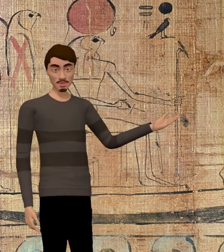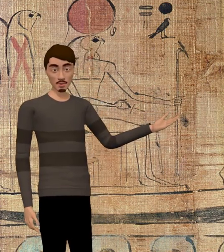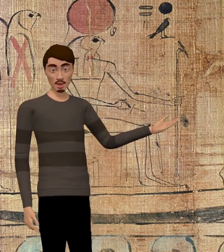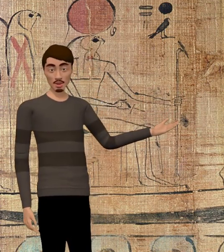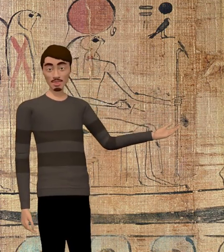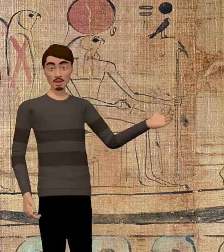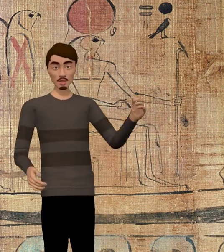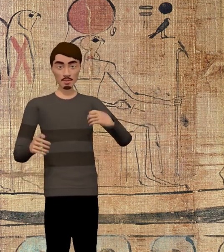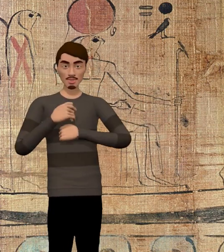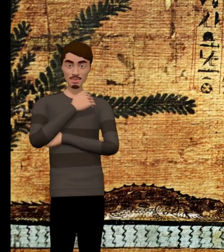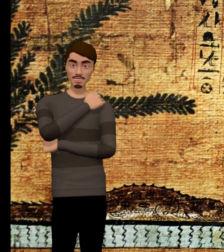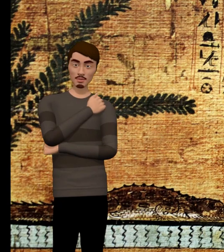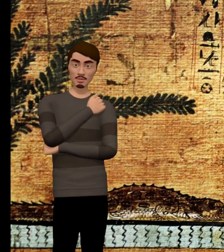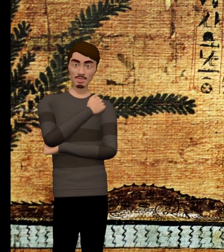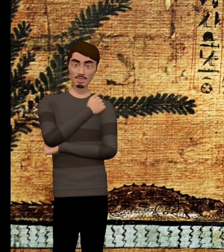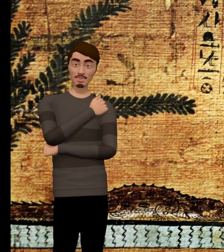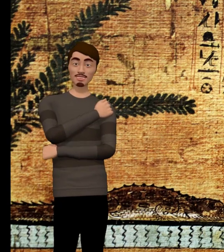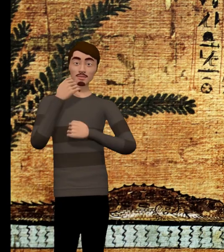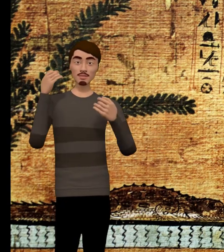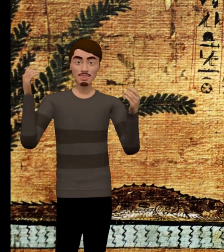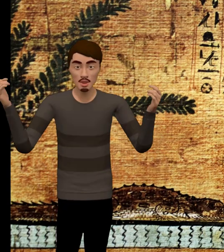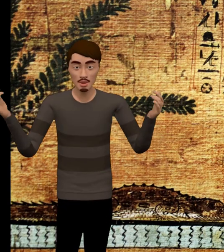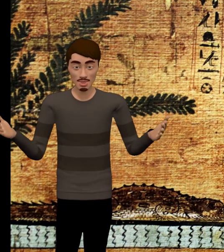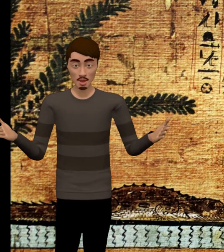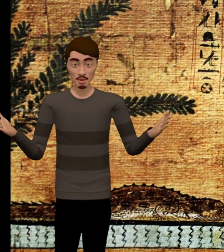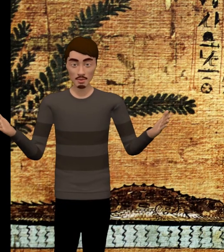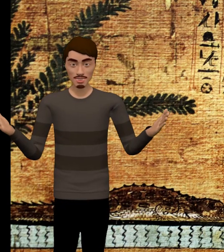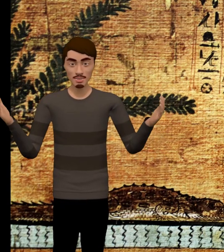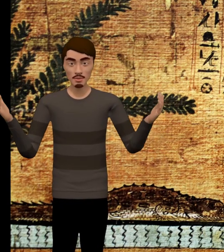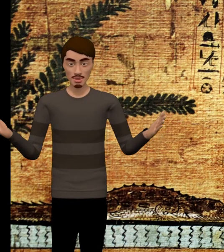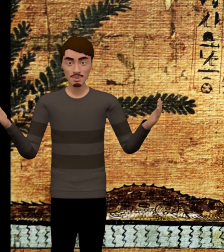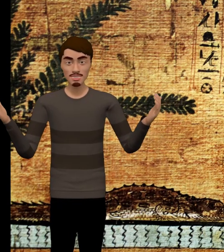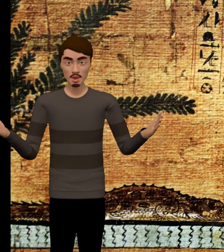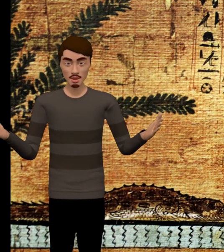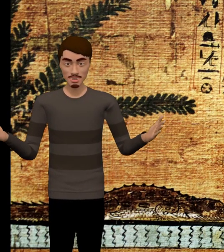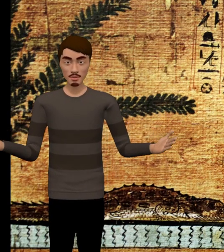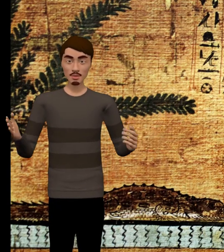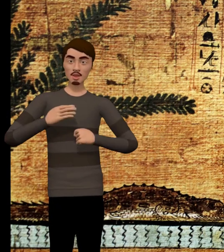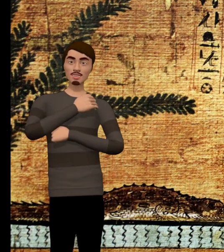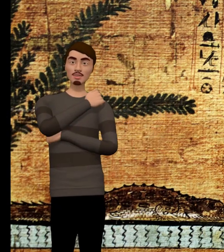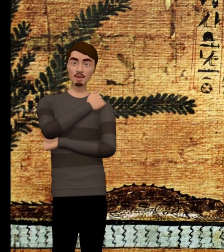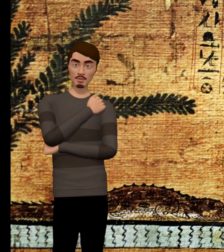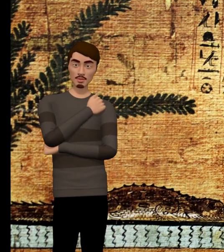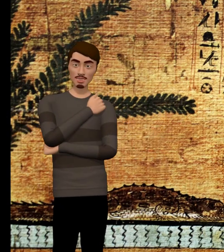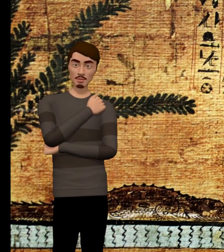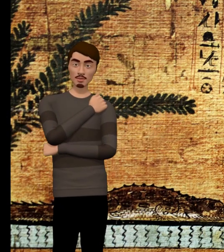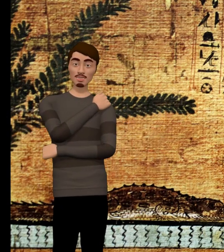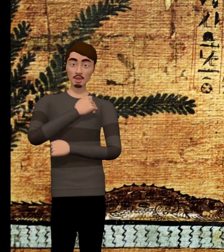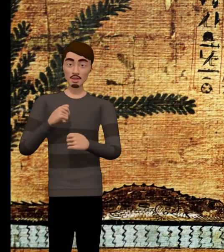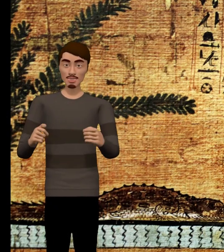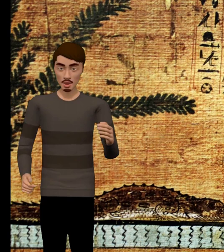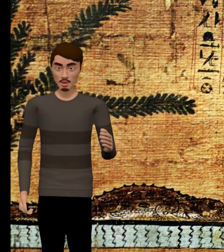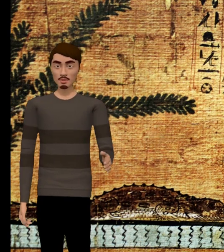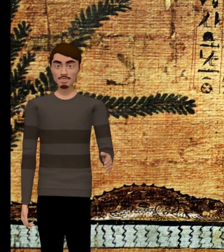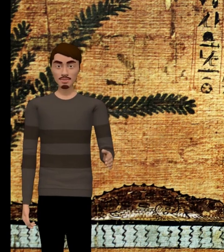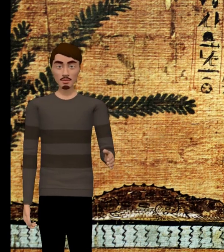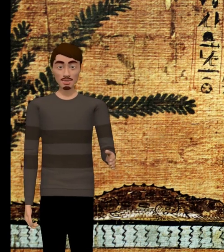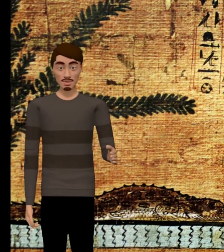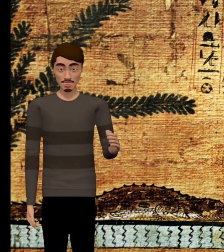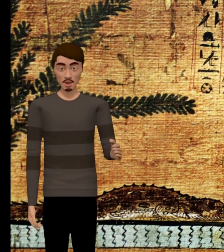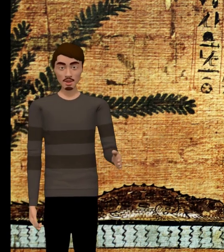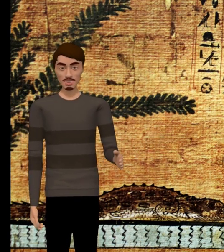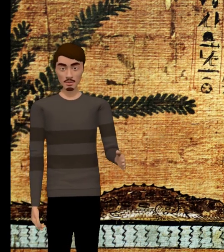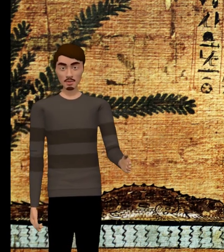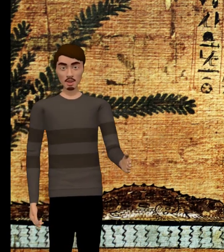tomb, the soul set out for the western desert like a pilgrim to whom water and food were offered. Then followed a series